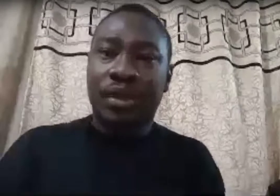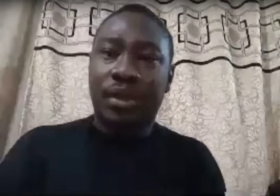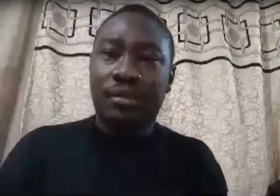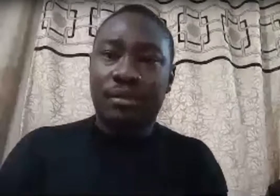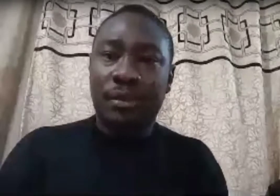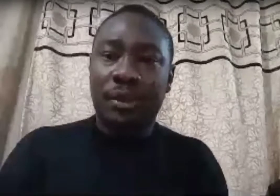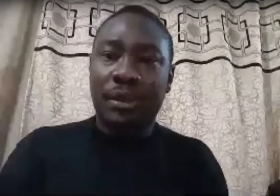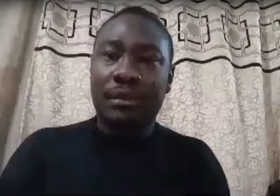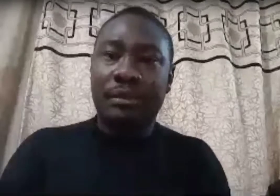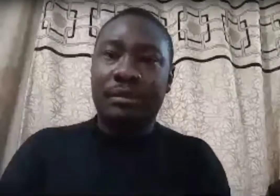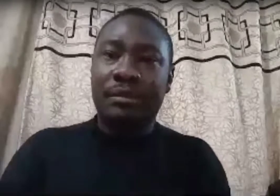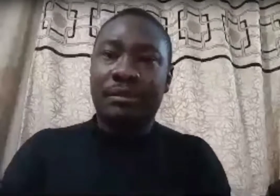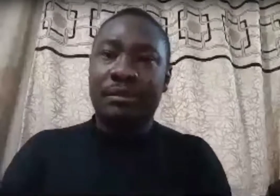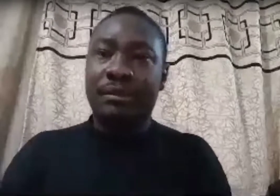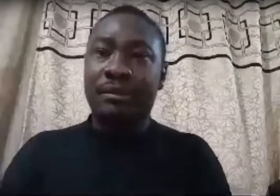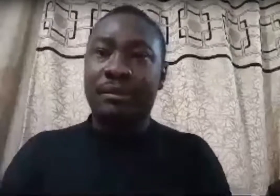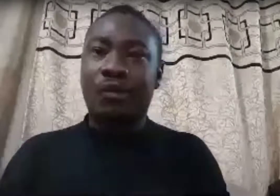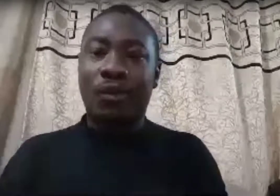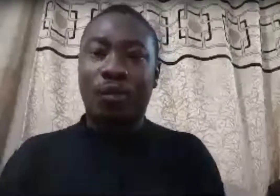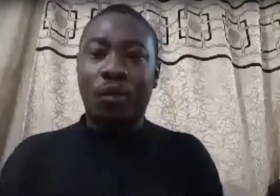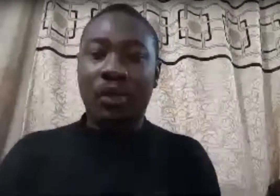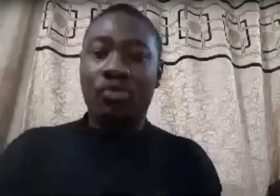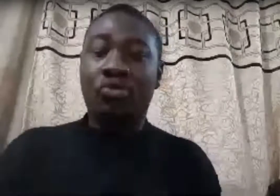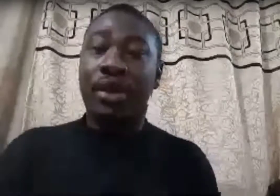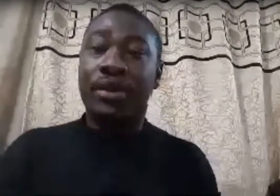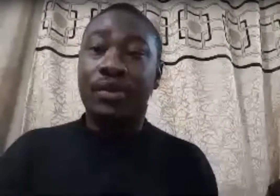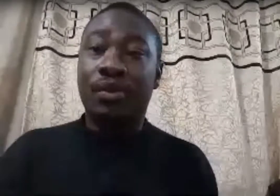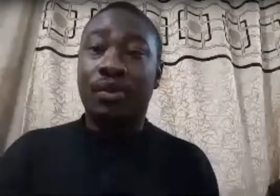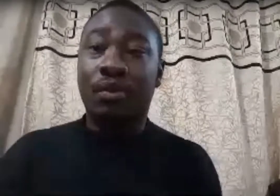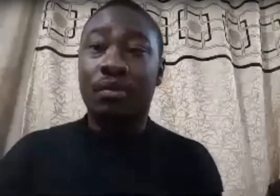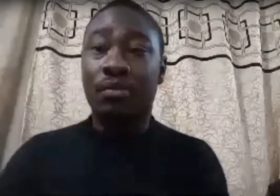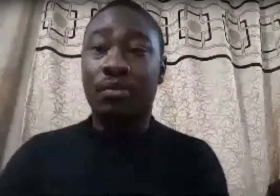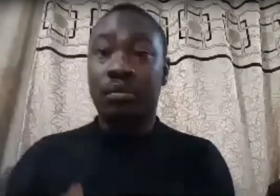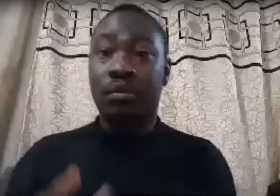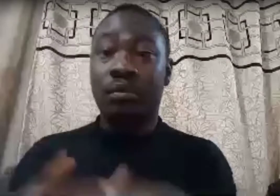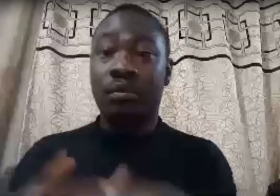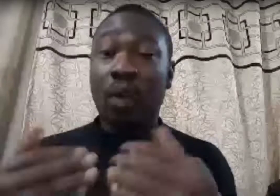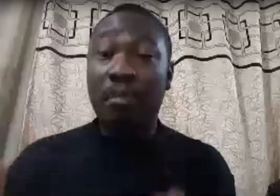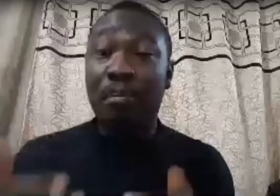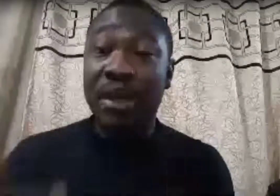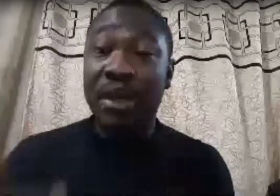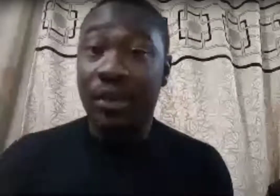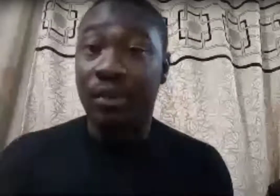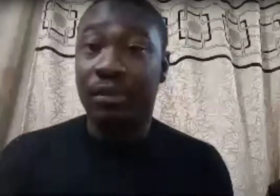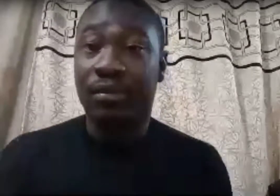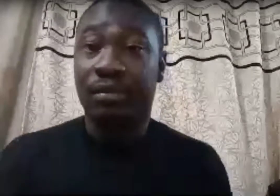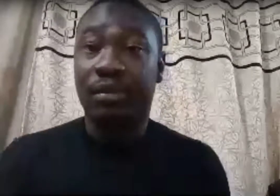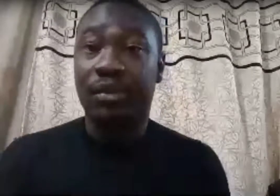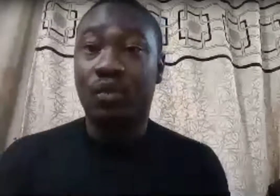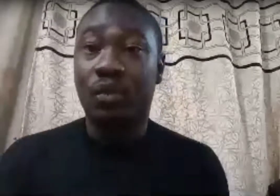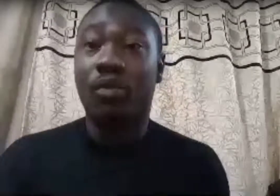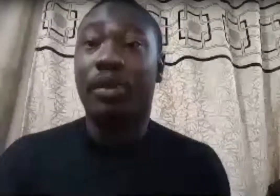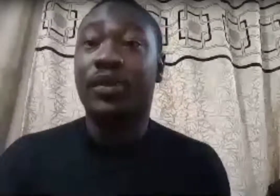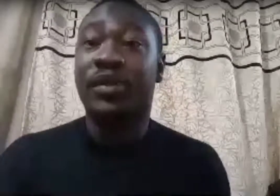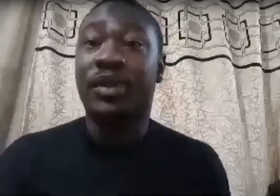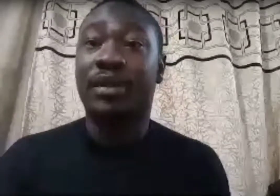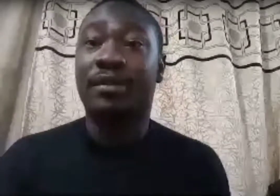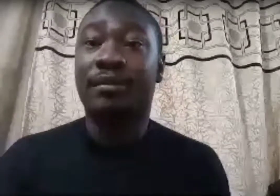From 100 to 1 billion is what we're about to sign. And I tell you, it gets